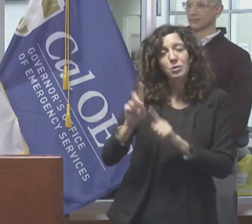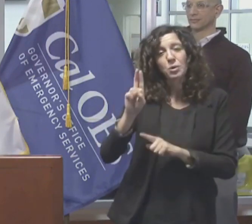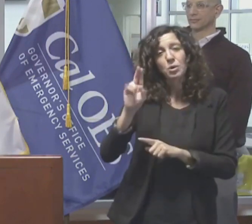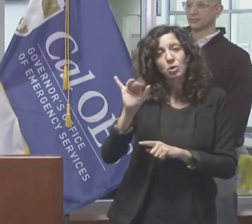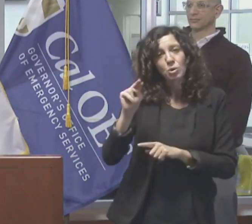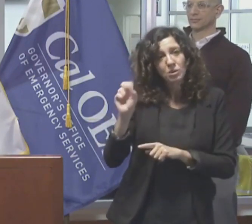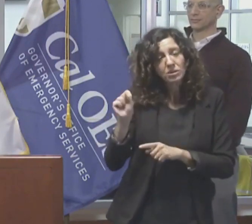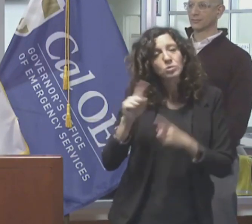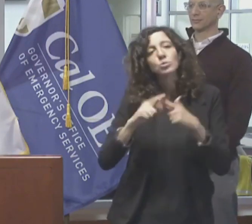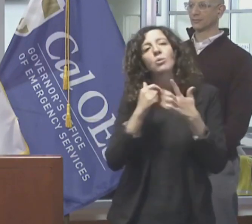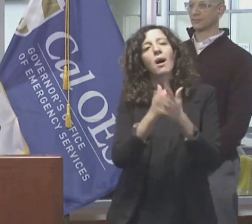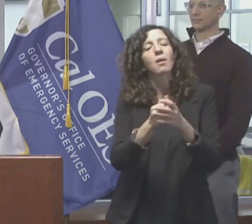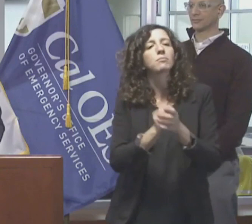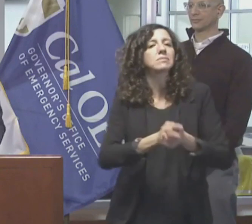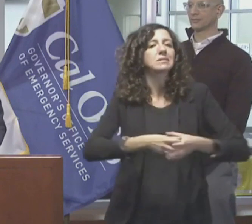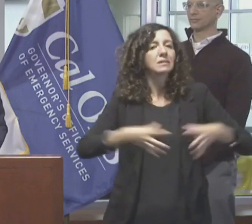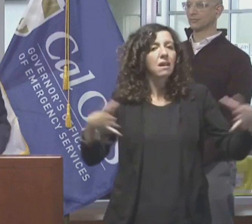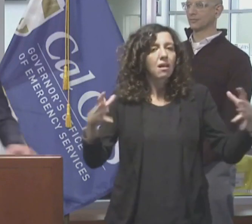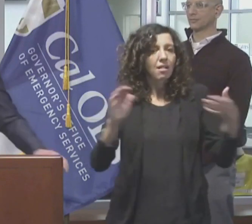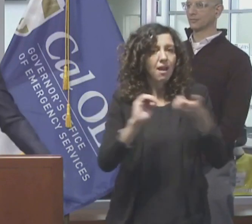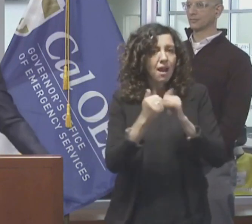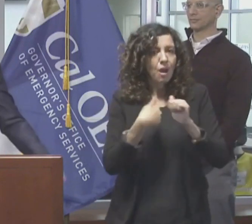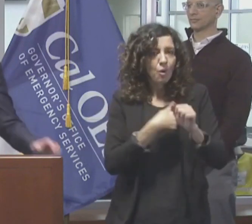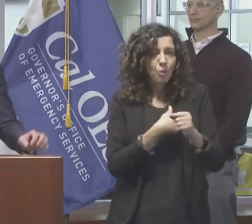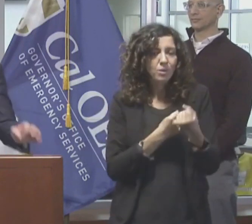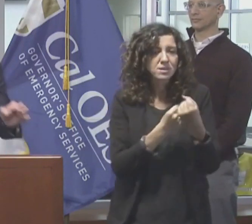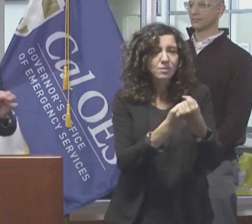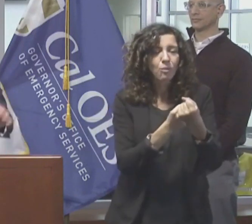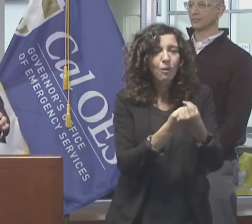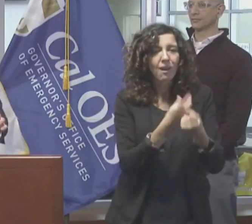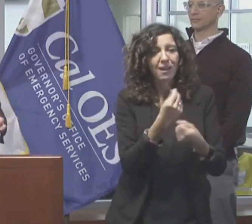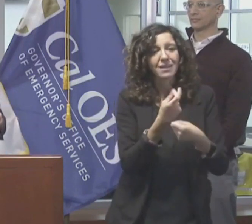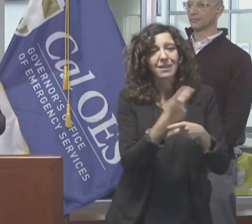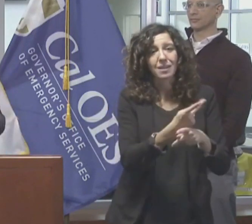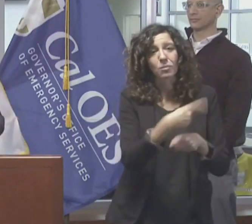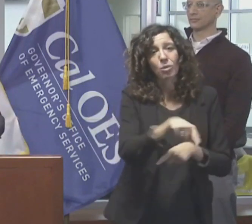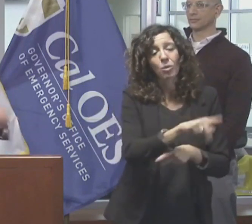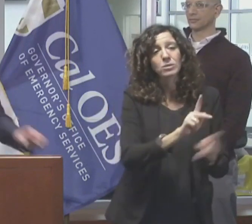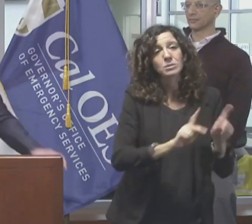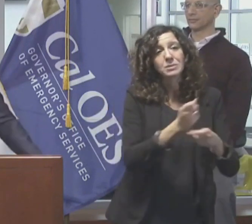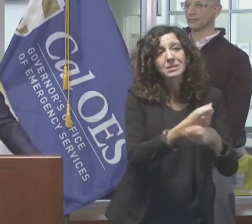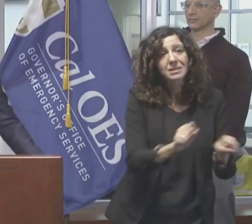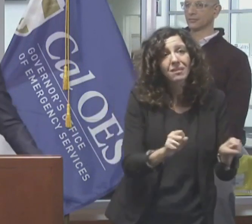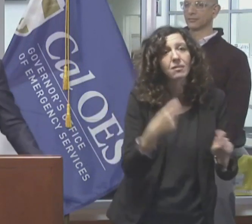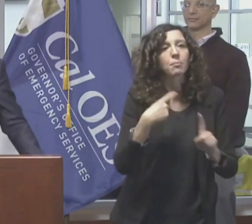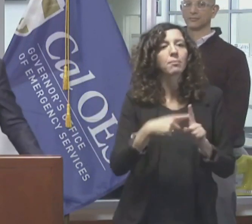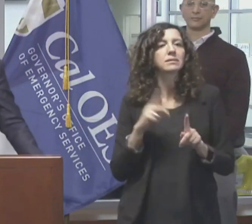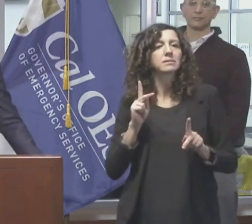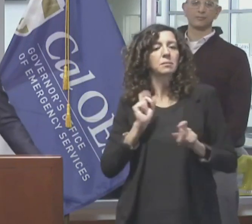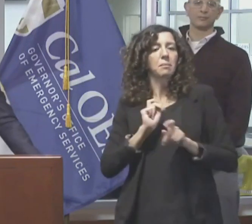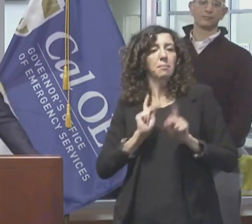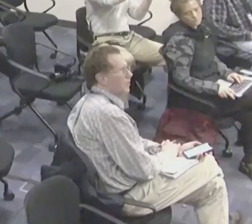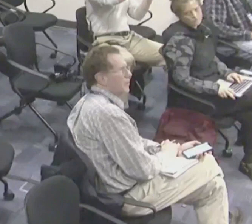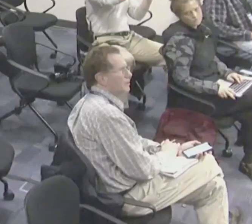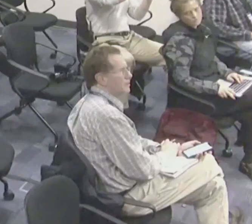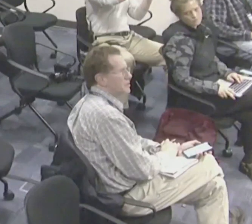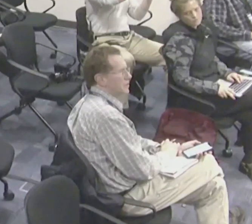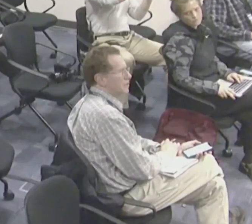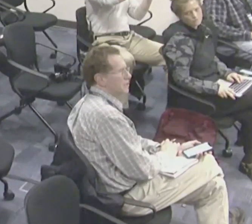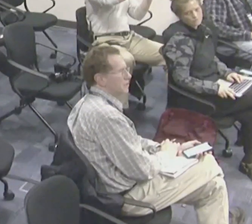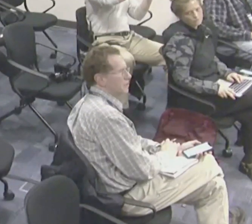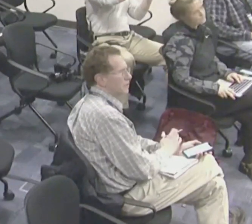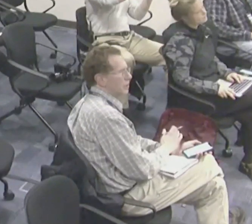to scale the safety of those individuals and the workers, which we are also concerned about. Are you worried at all about